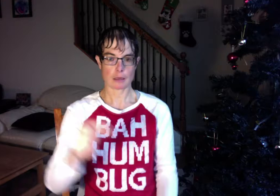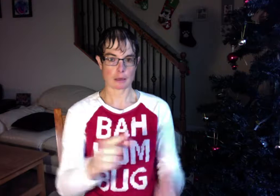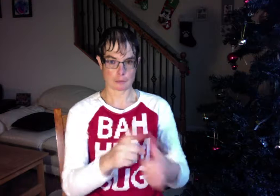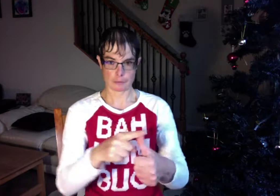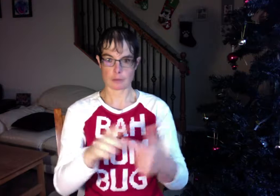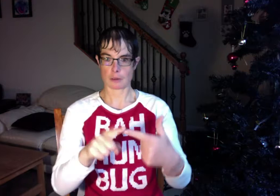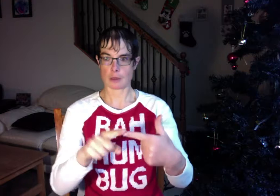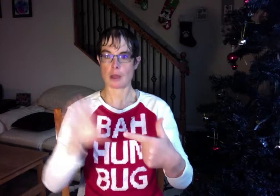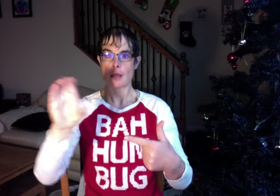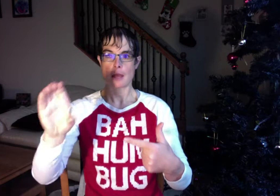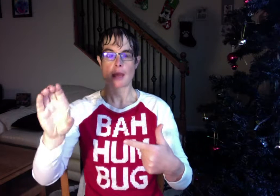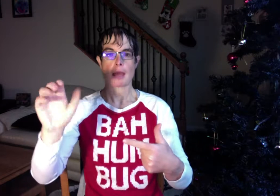box.